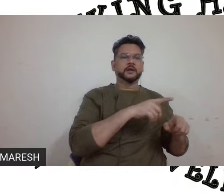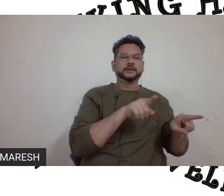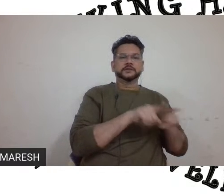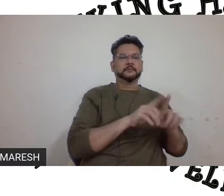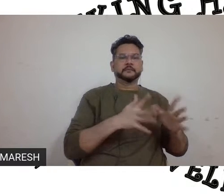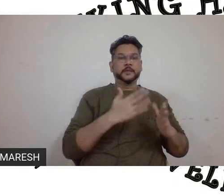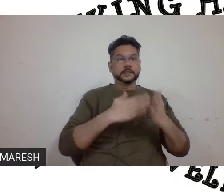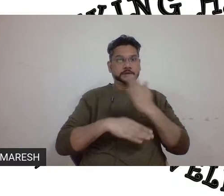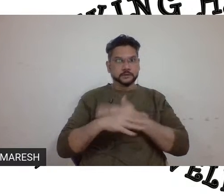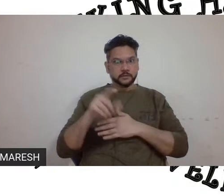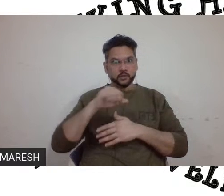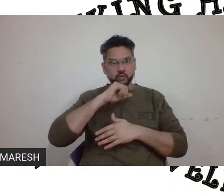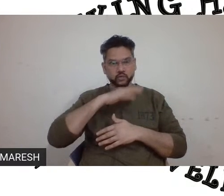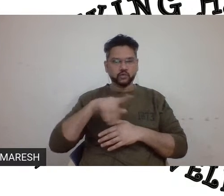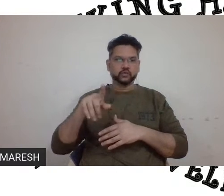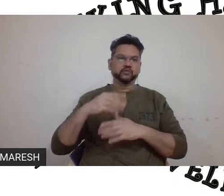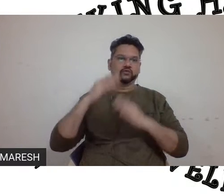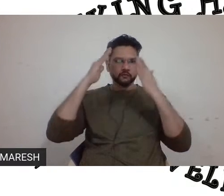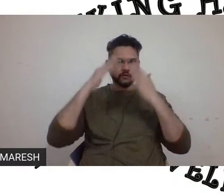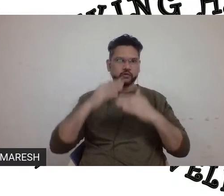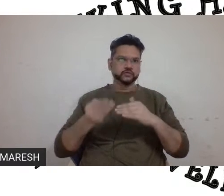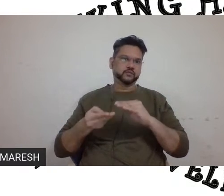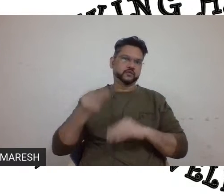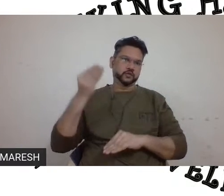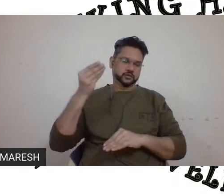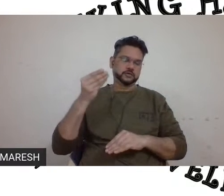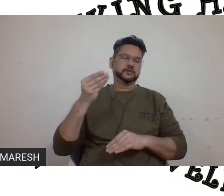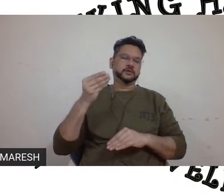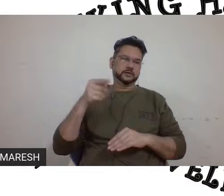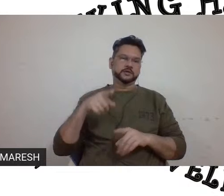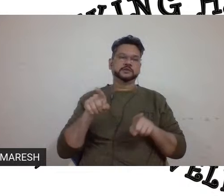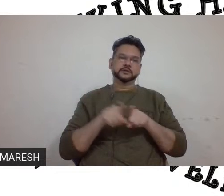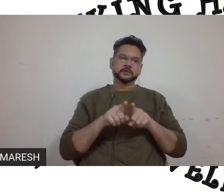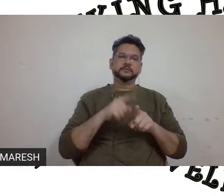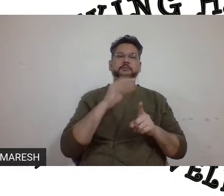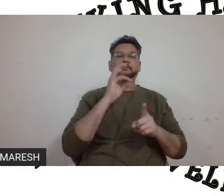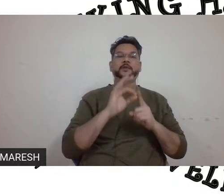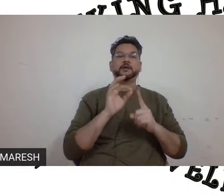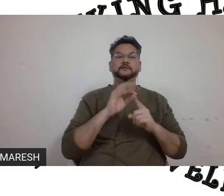organizations, the sectors, the private sector organizations are looking in